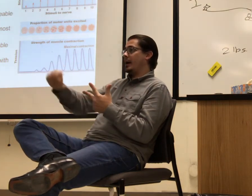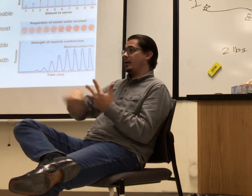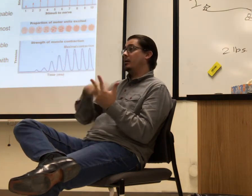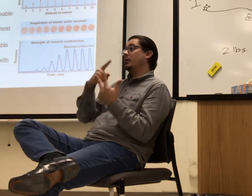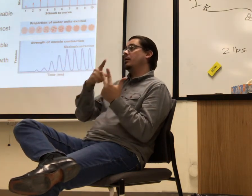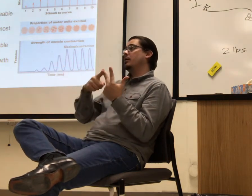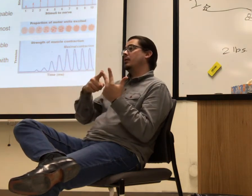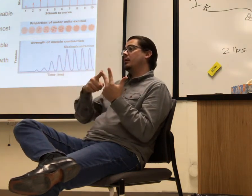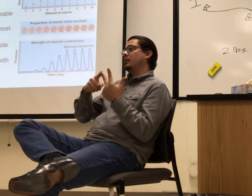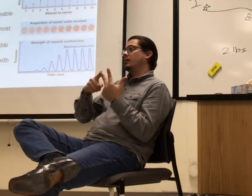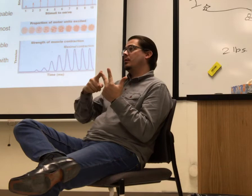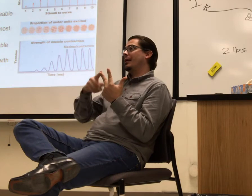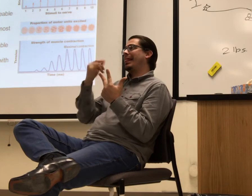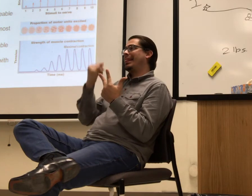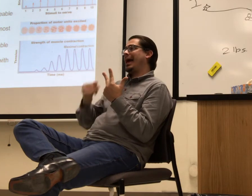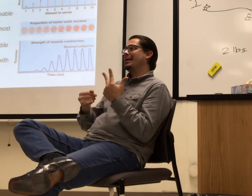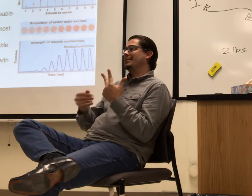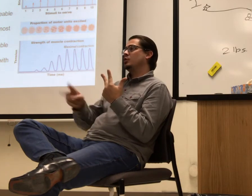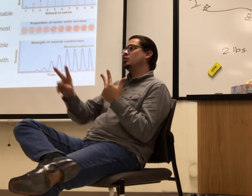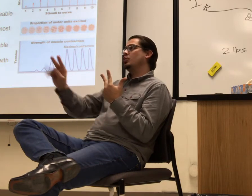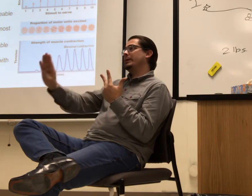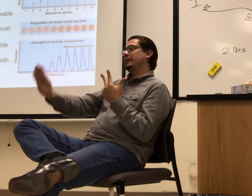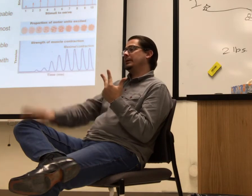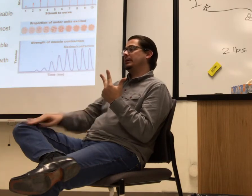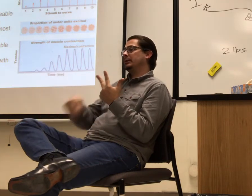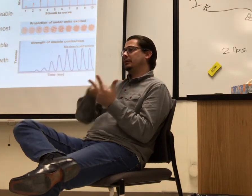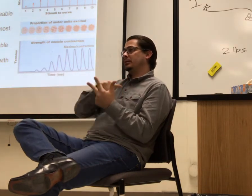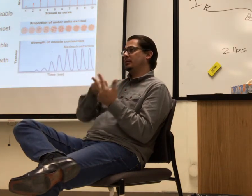2As. And then what do you recruit third?